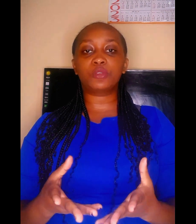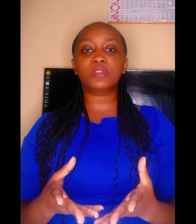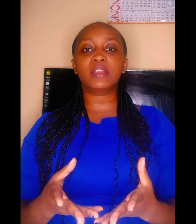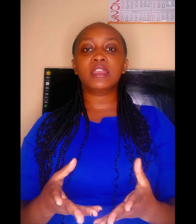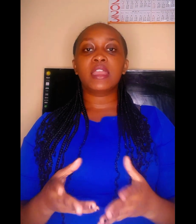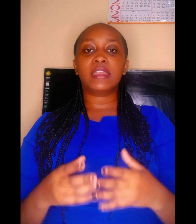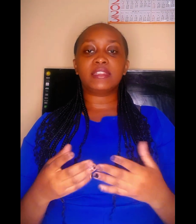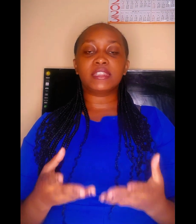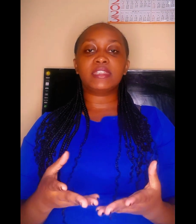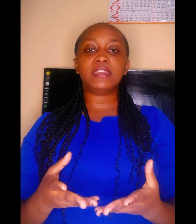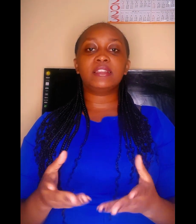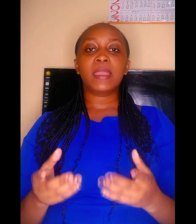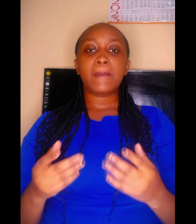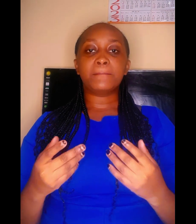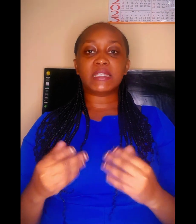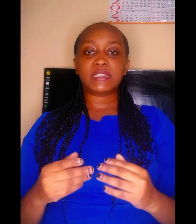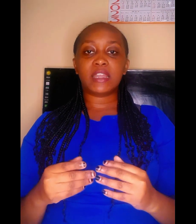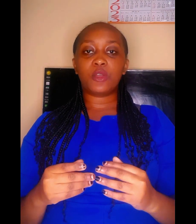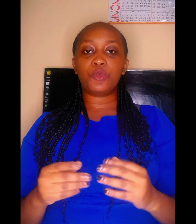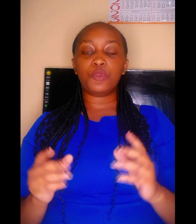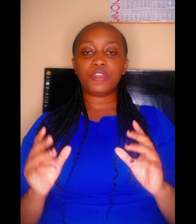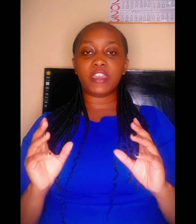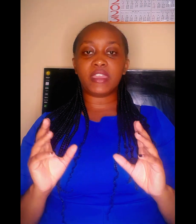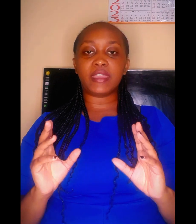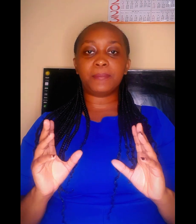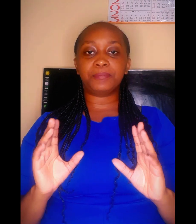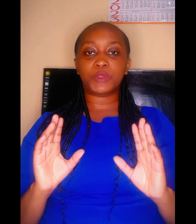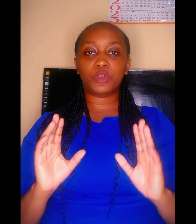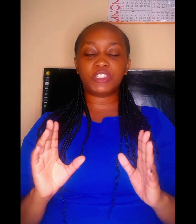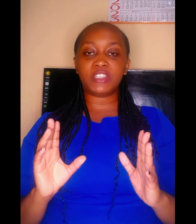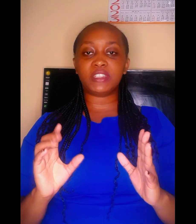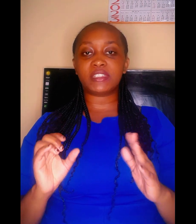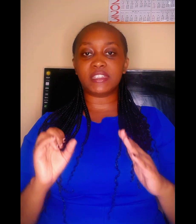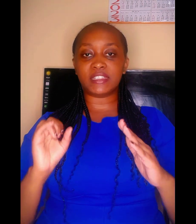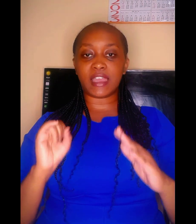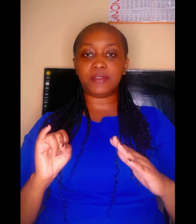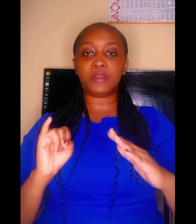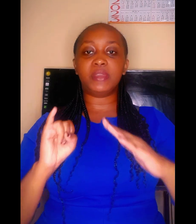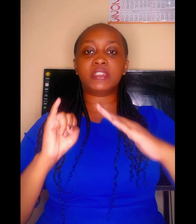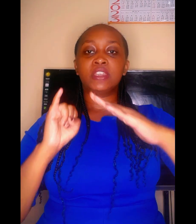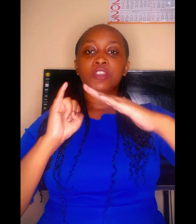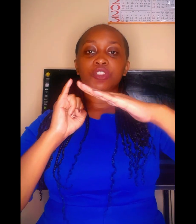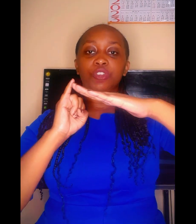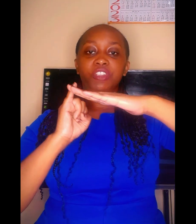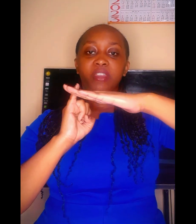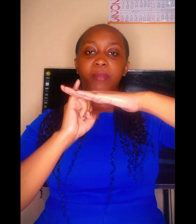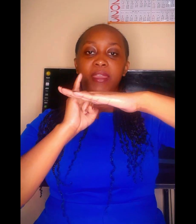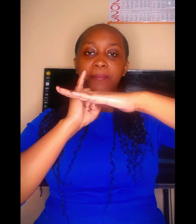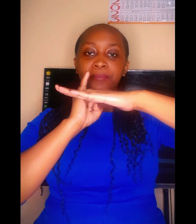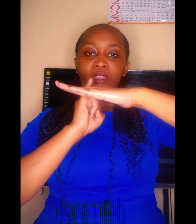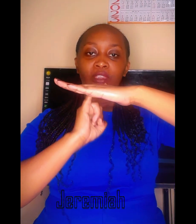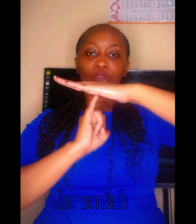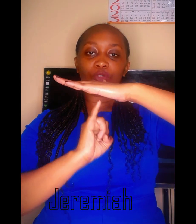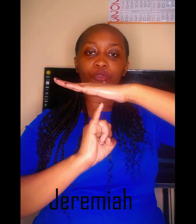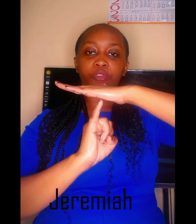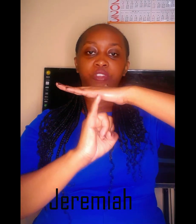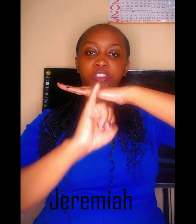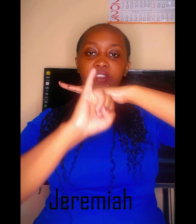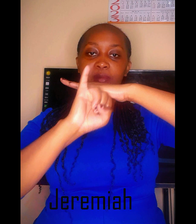Habakkuk, Ezekiel, but now what changes is the alphabet. So Jeremiah, you do